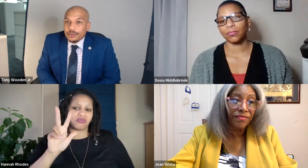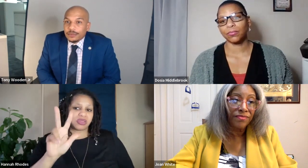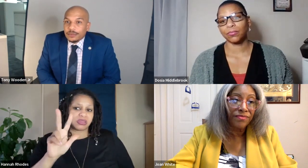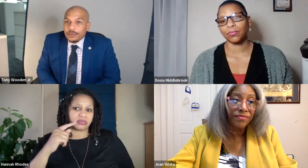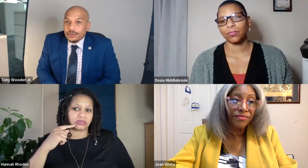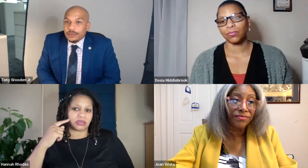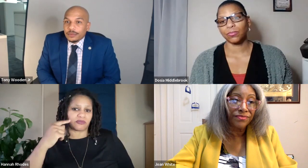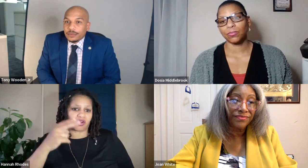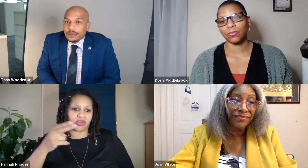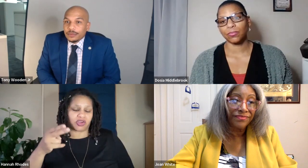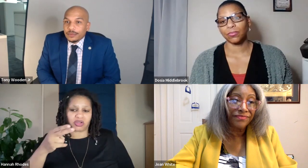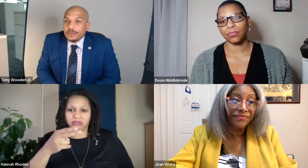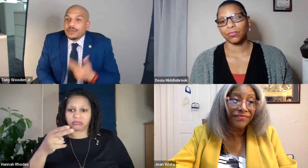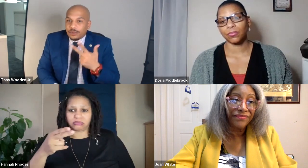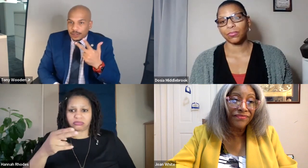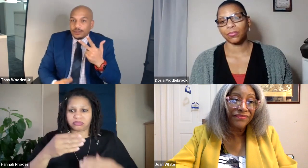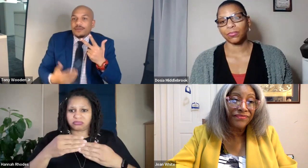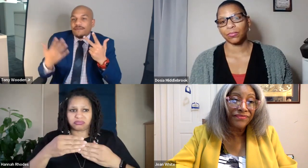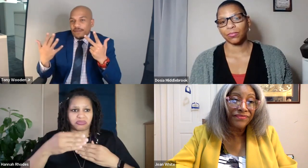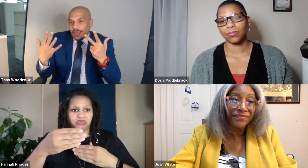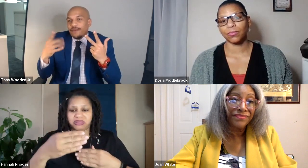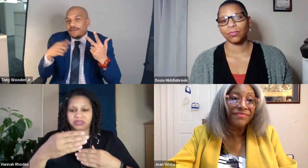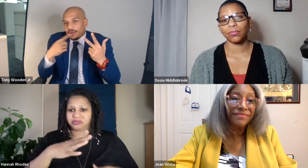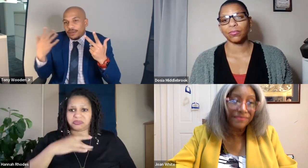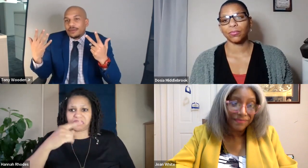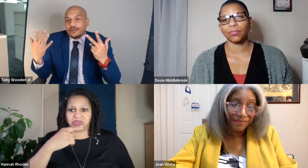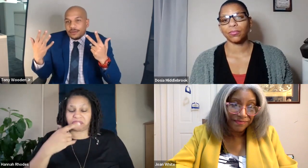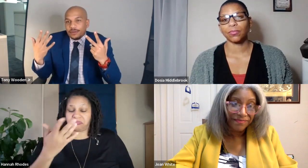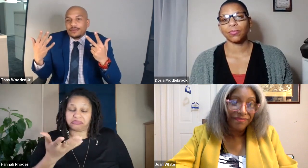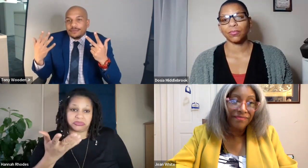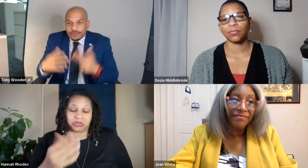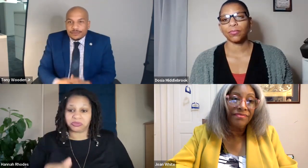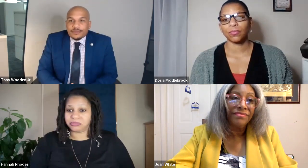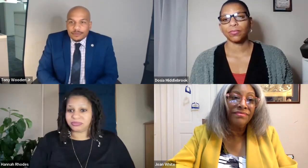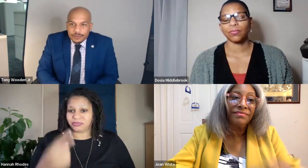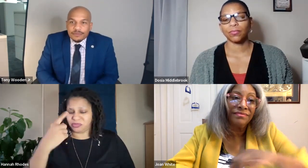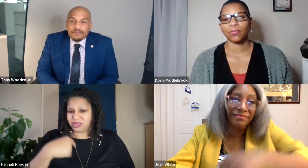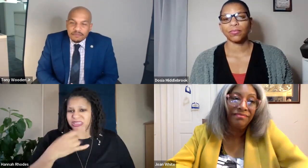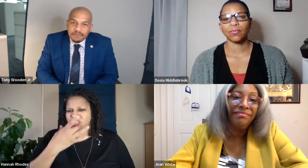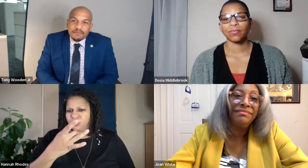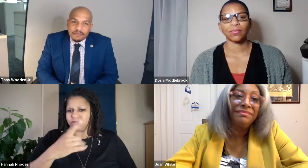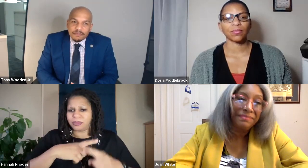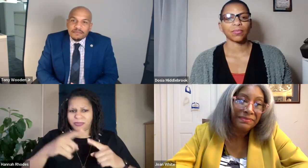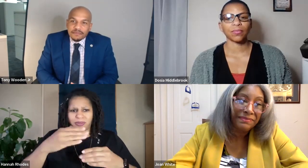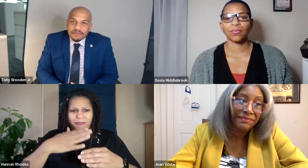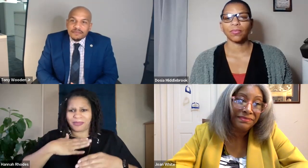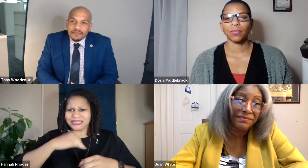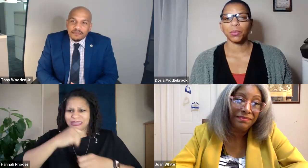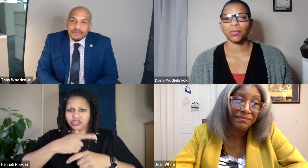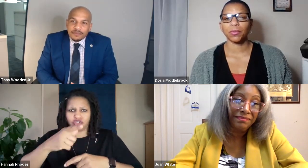And let's see, there's only 3 deaf, hard of hearing children, and then the rest are hearing. So for me, it's really